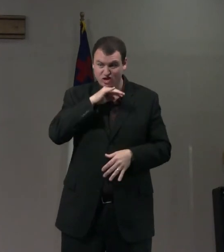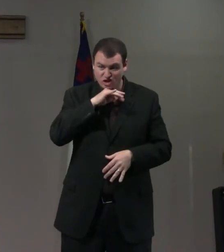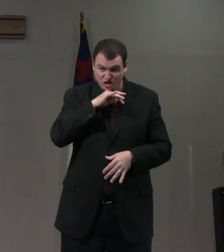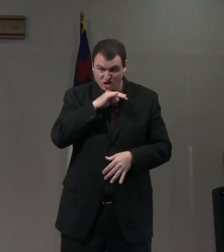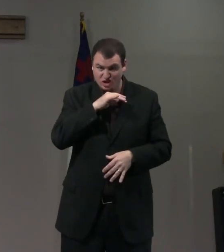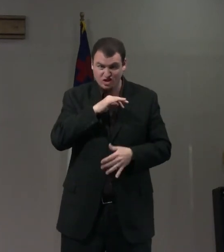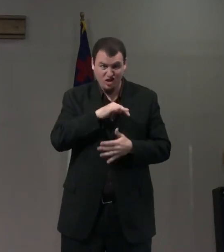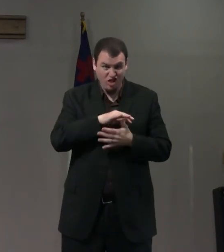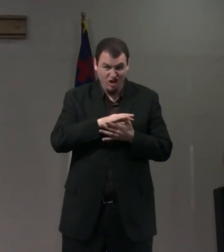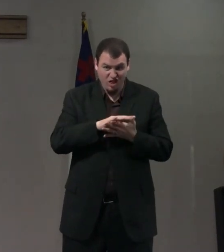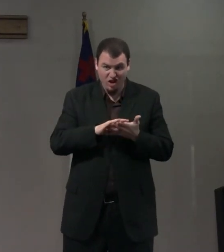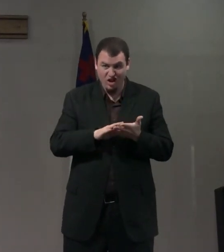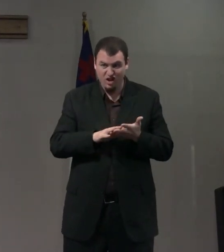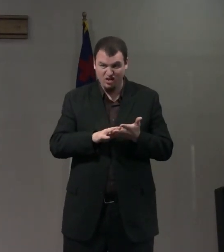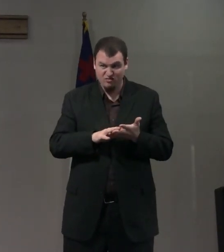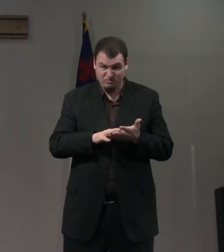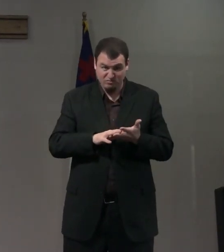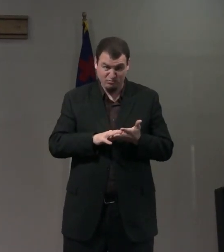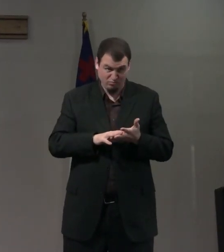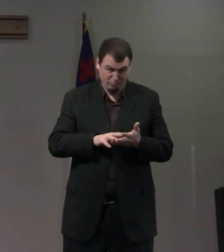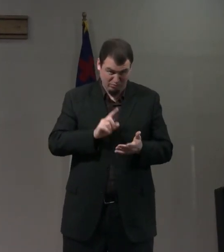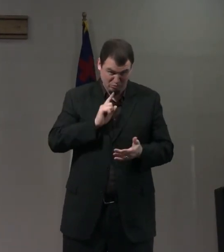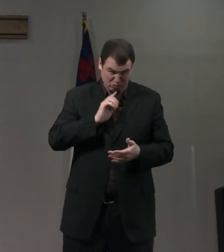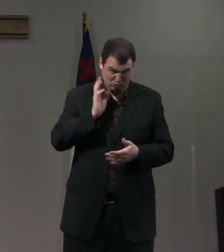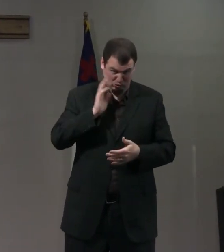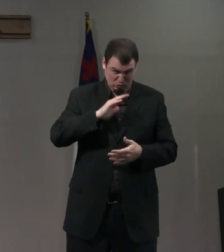So when they walked, their feet got